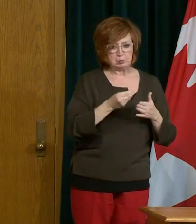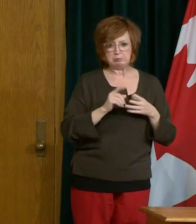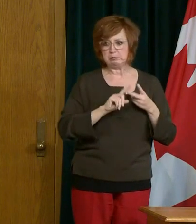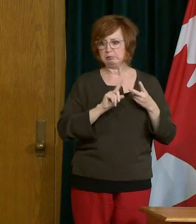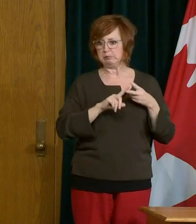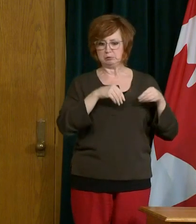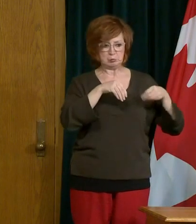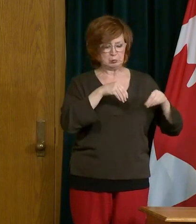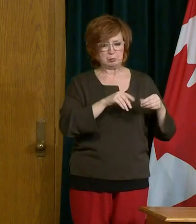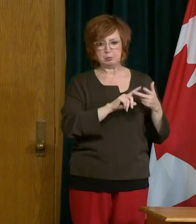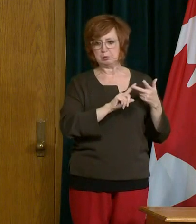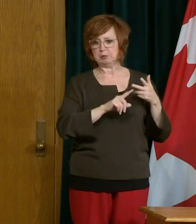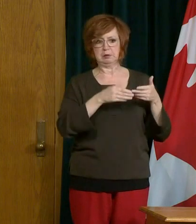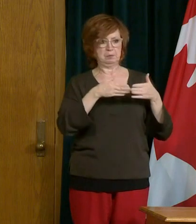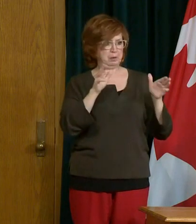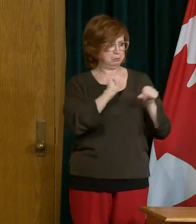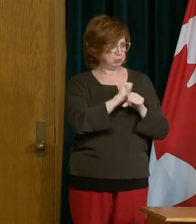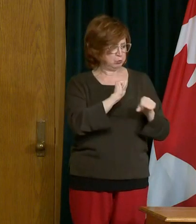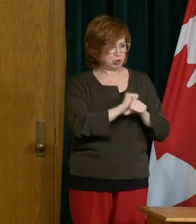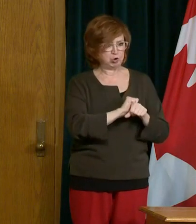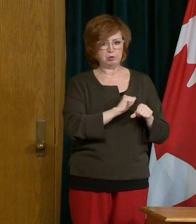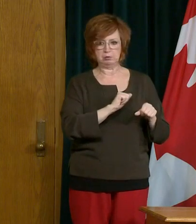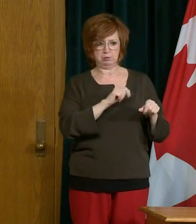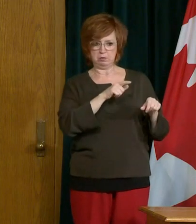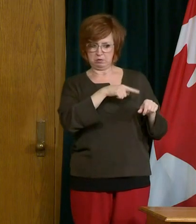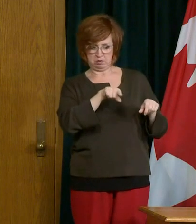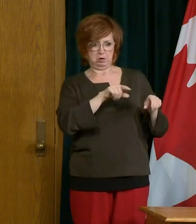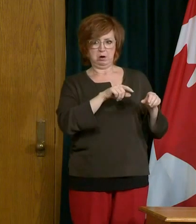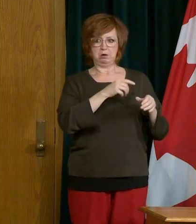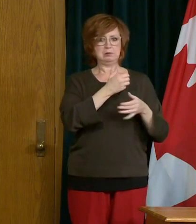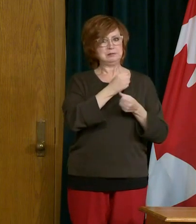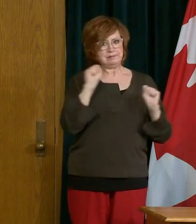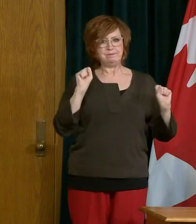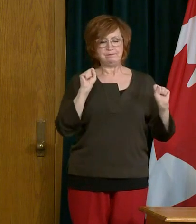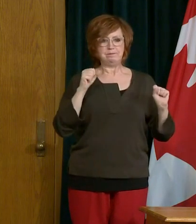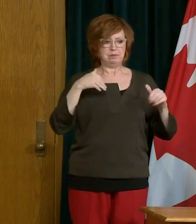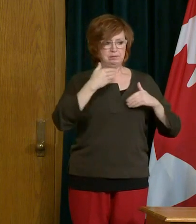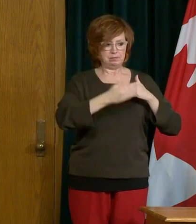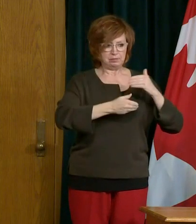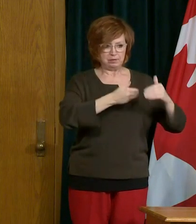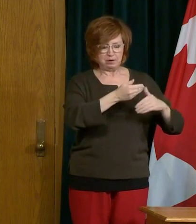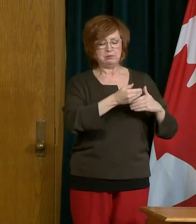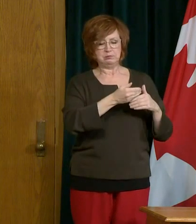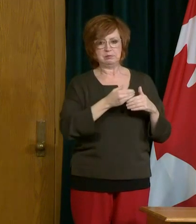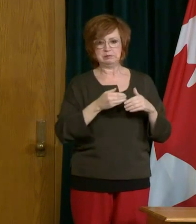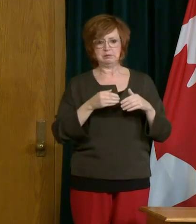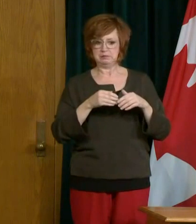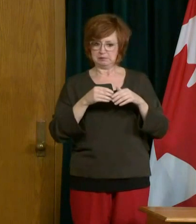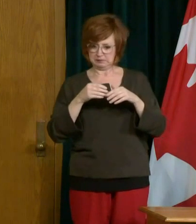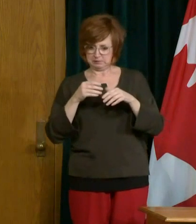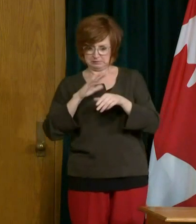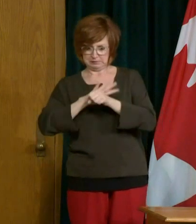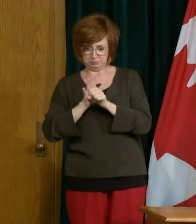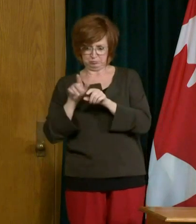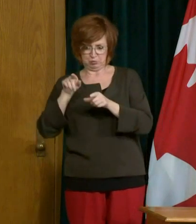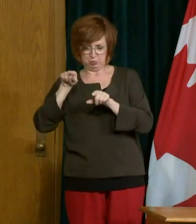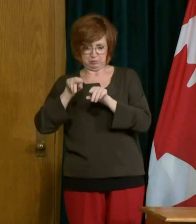other workplaces, and that we can do so safely, while at the same time controlling the spread of